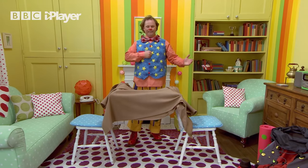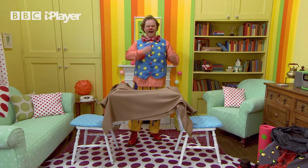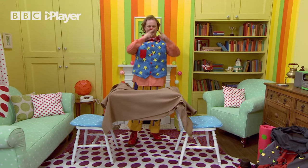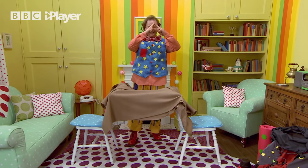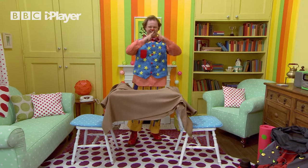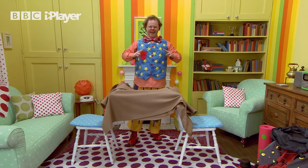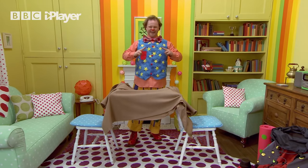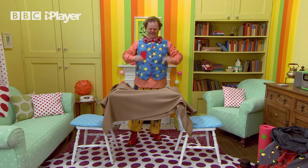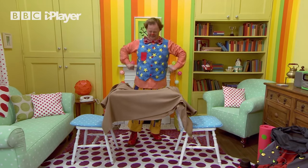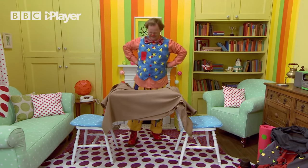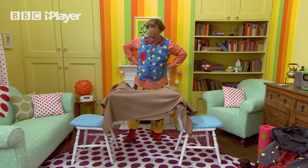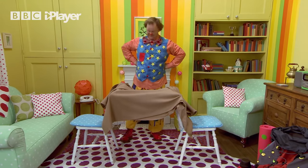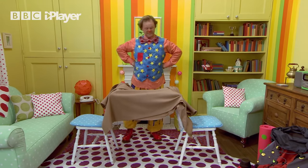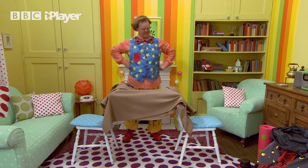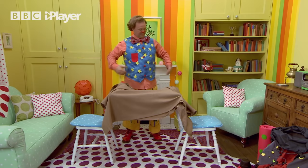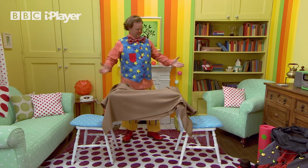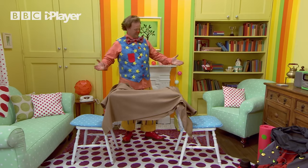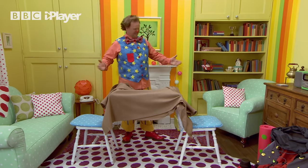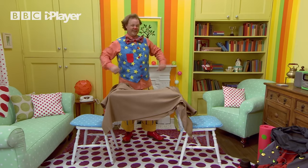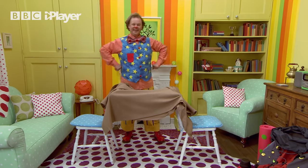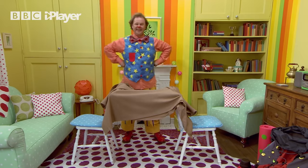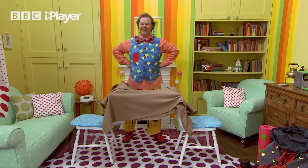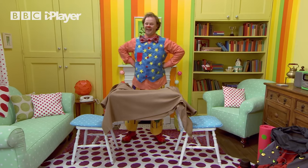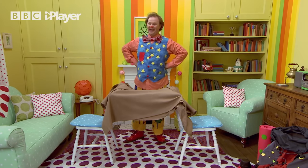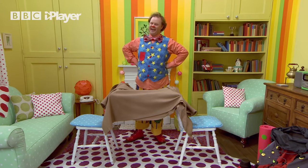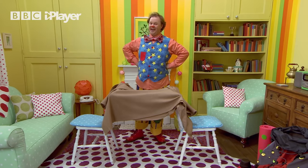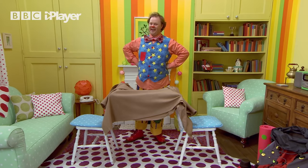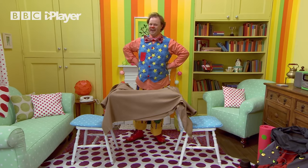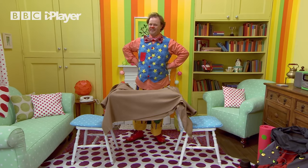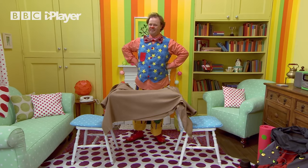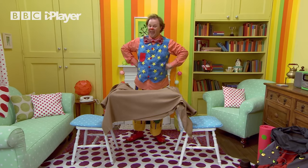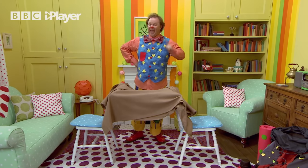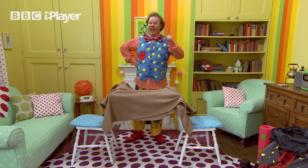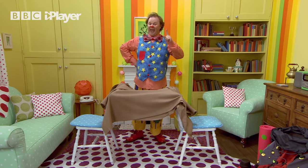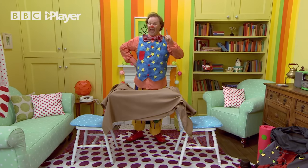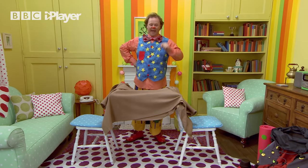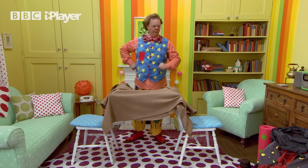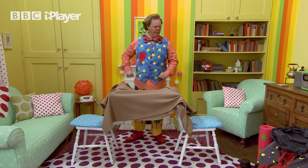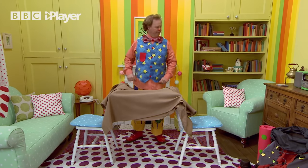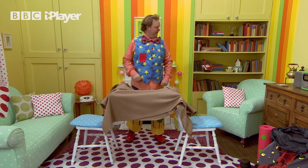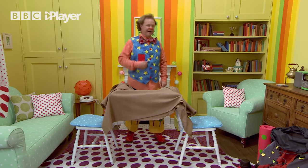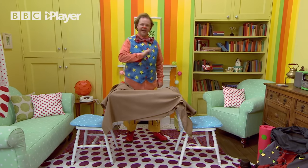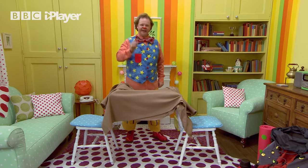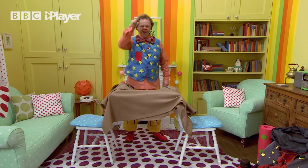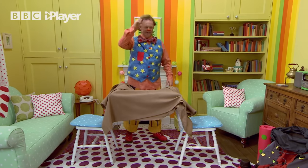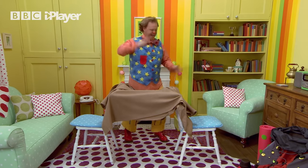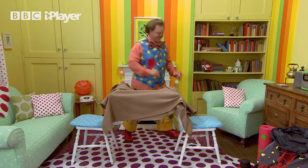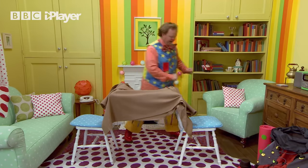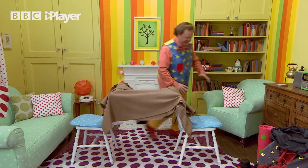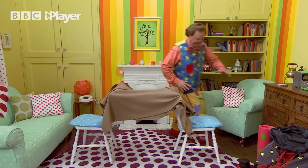my tent very good mr tumble is your tent comfy i don't know let's try shall